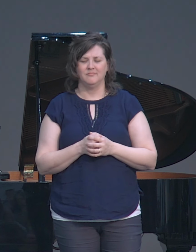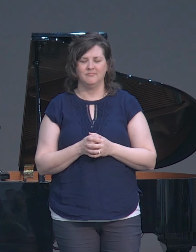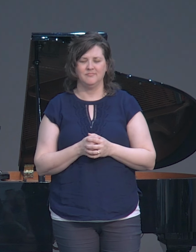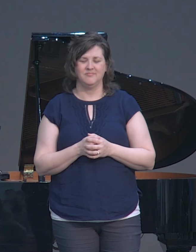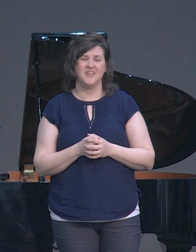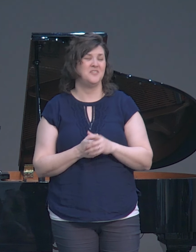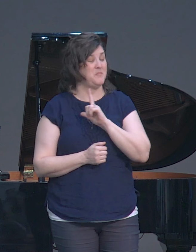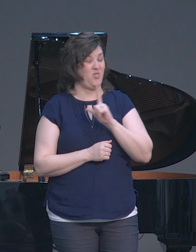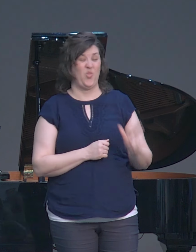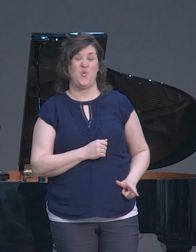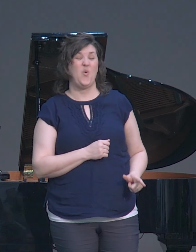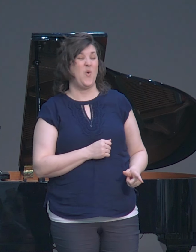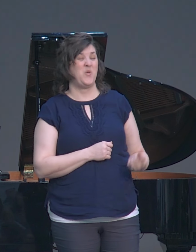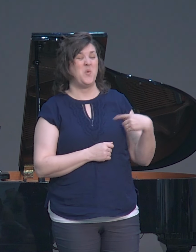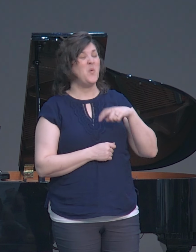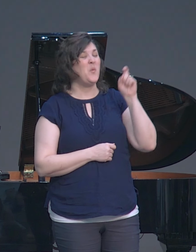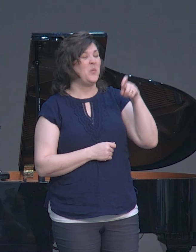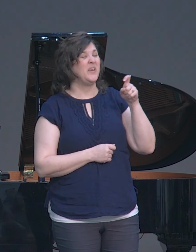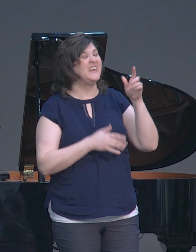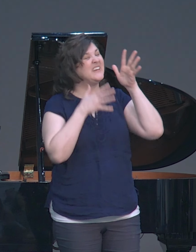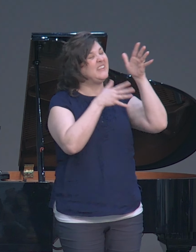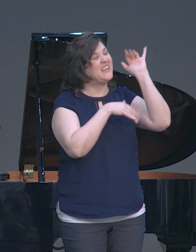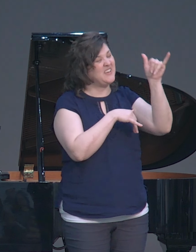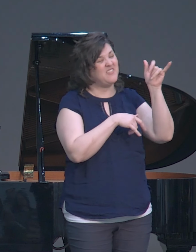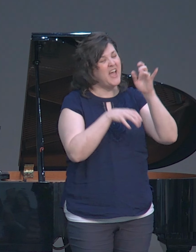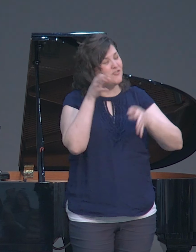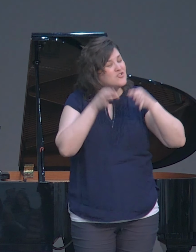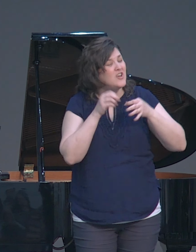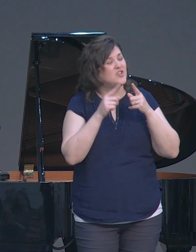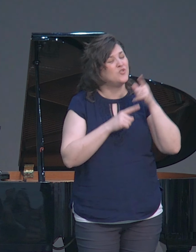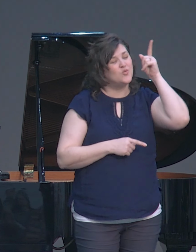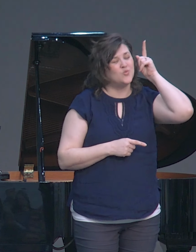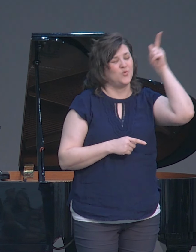And Lord, we need to leave that to you.